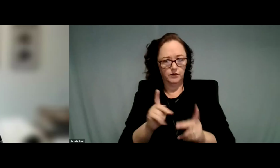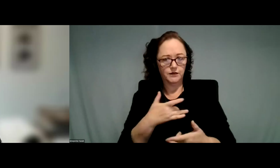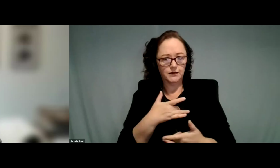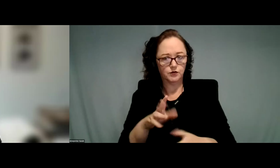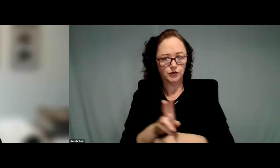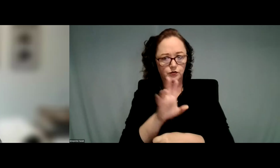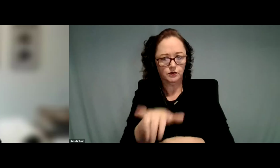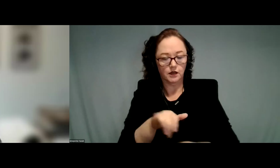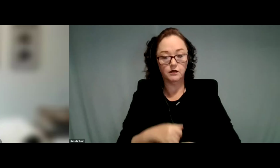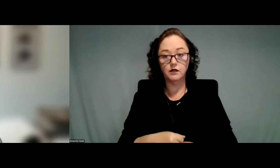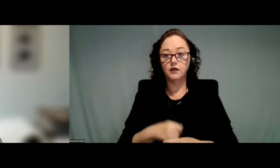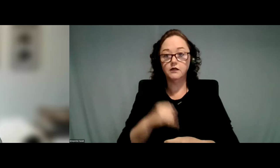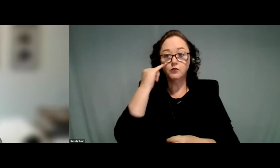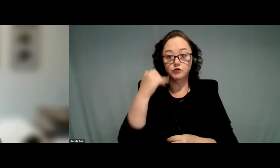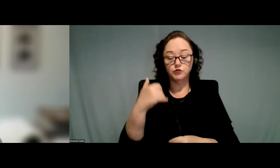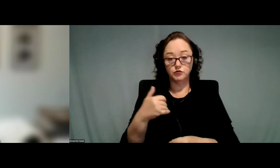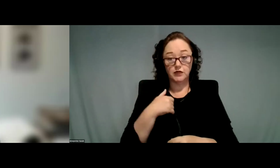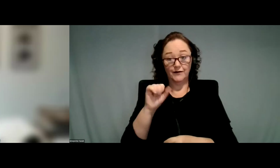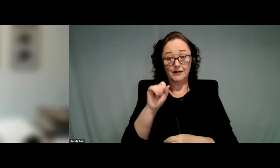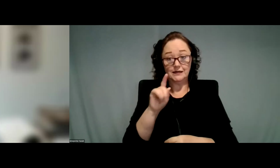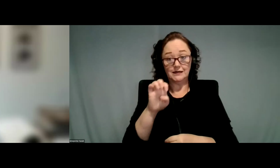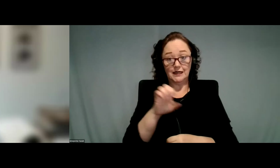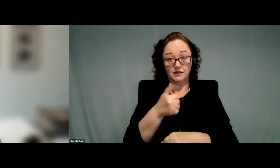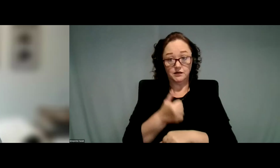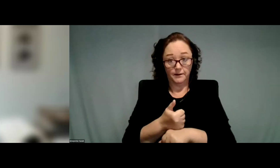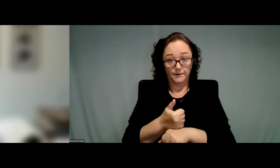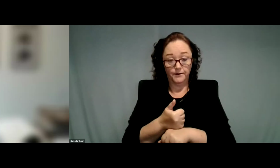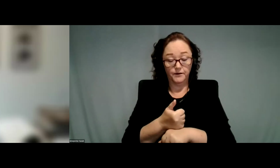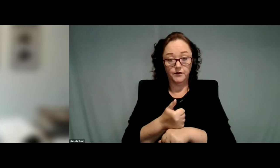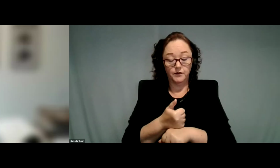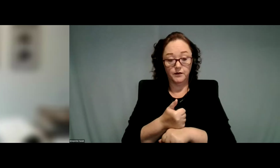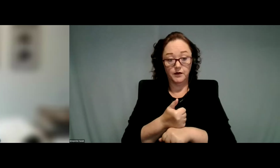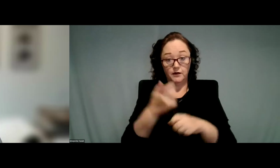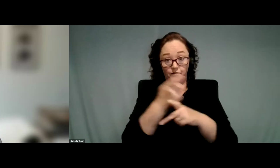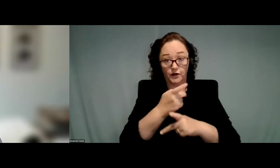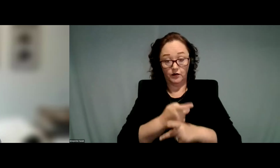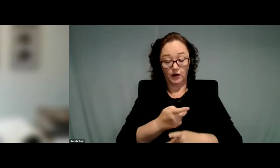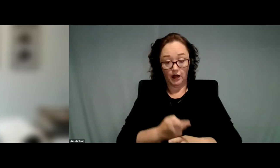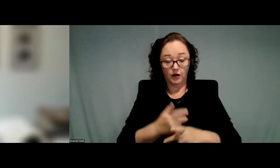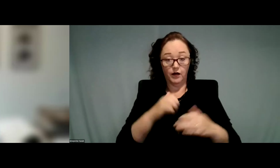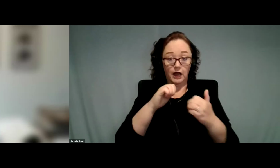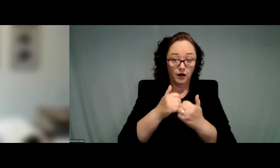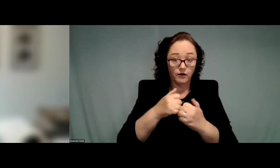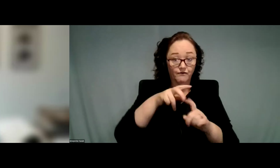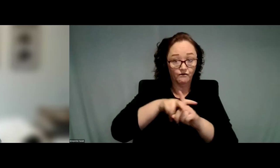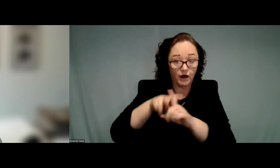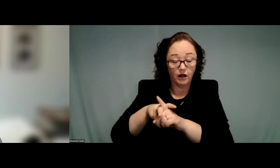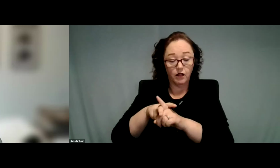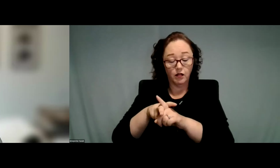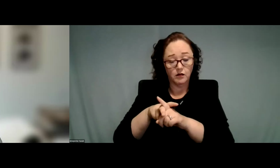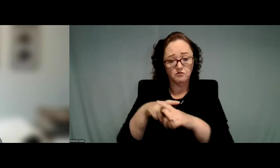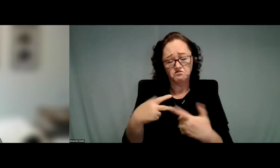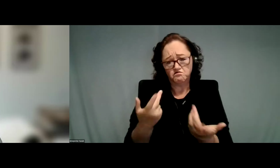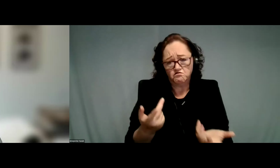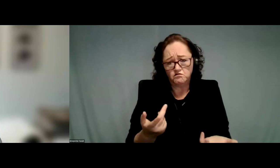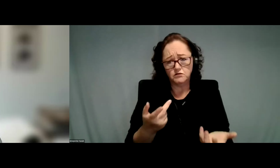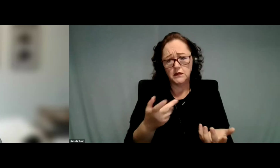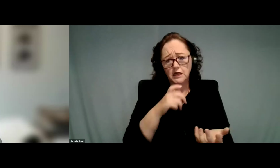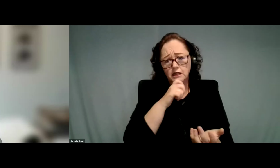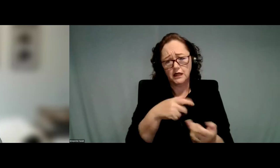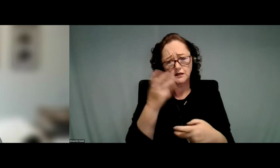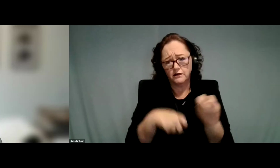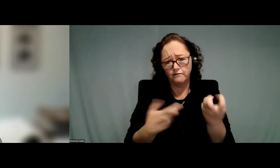you have a site set up and you kind of figure out how the returns get filed, it's not a terrible website to deal with.